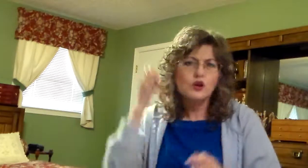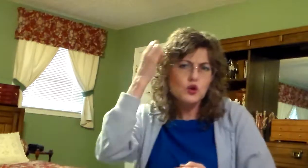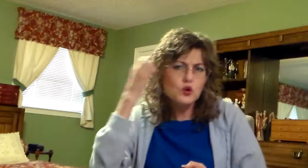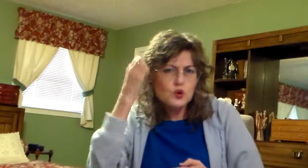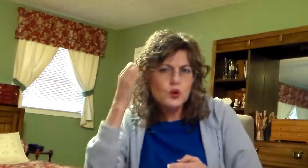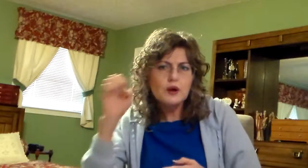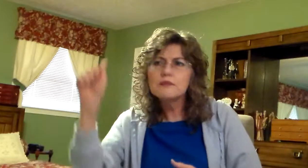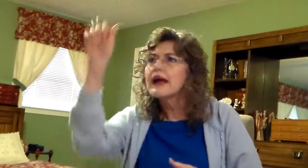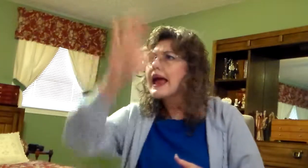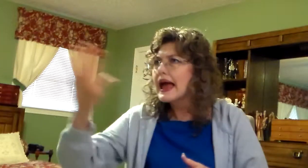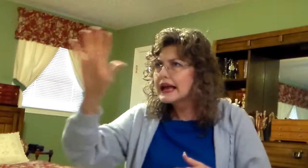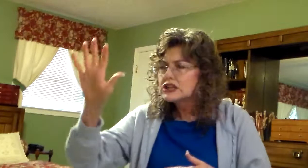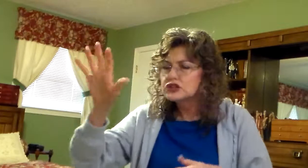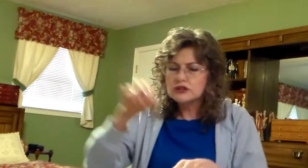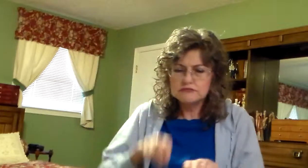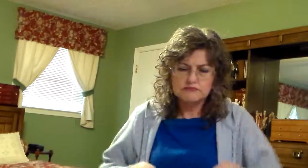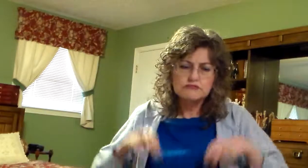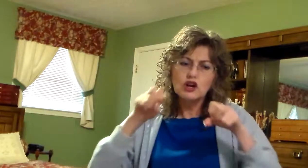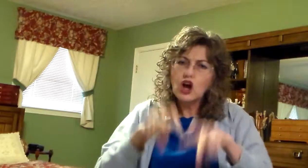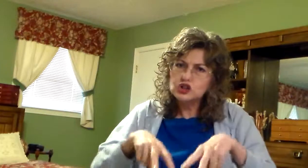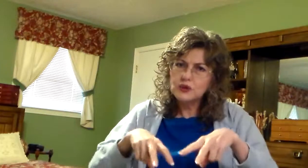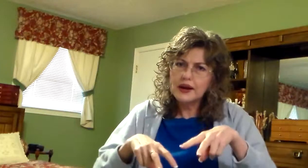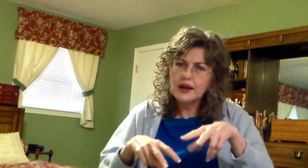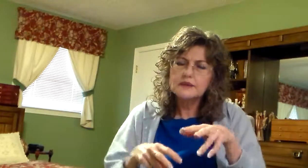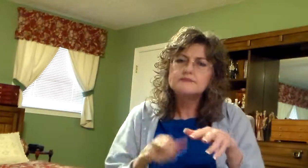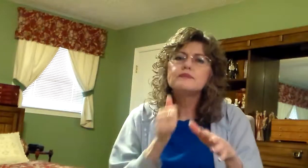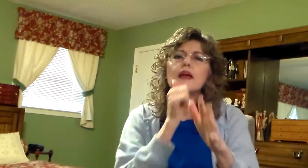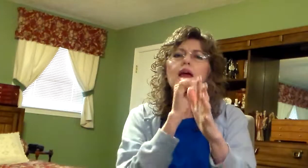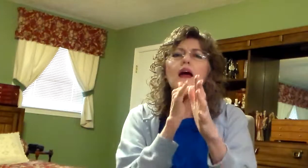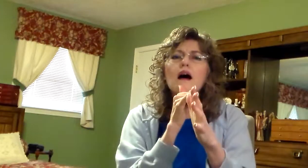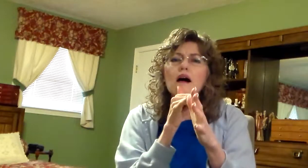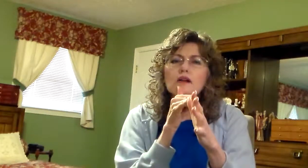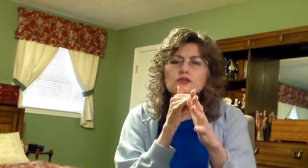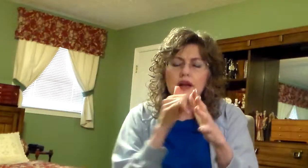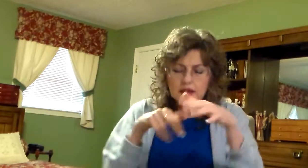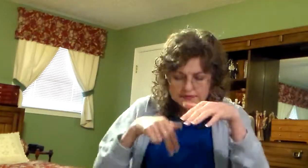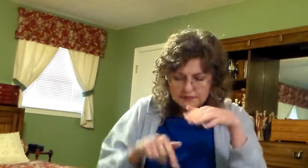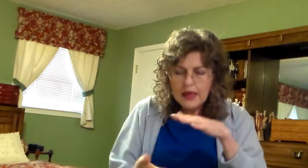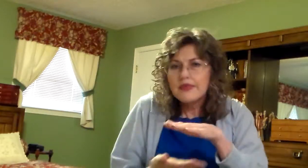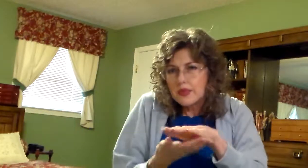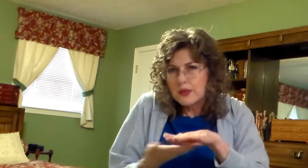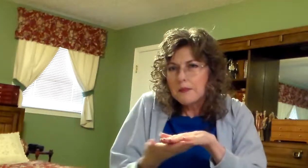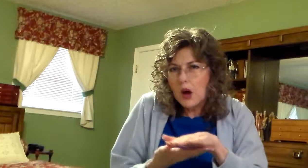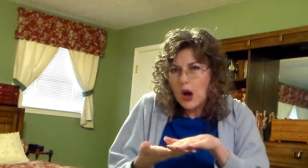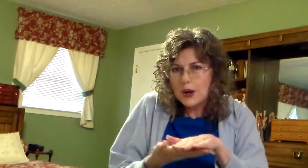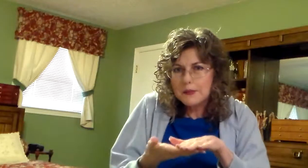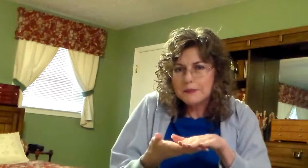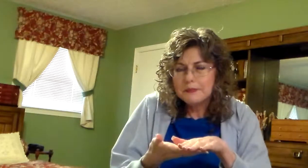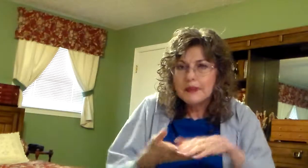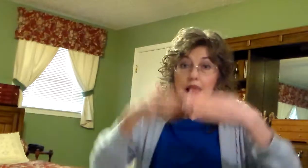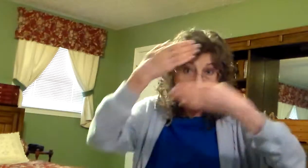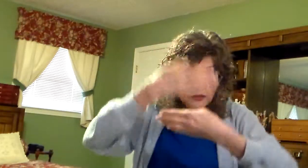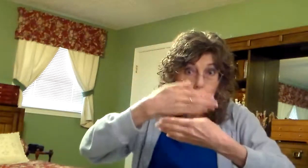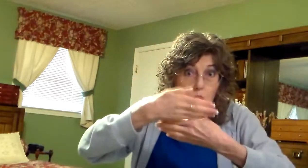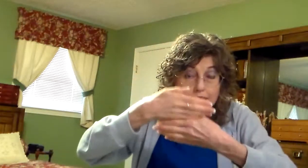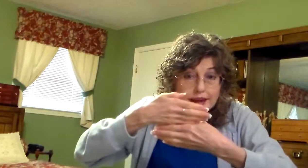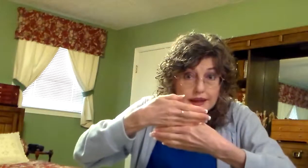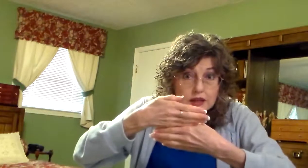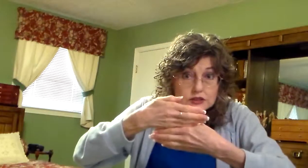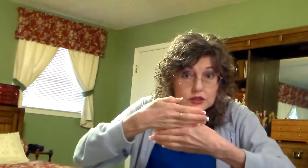Asia, Australia, and Antarctica down there at the bottom. The 25 windows stand for the 25 gemstones